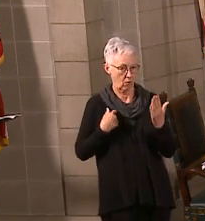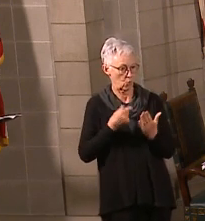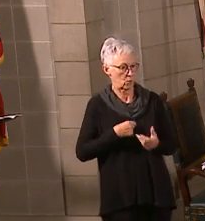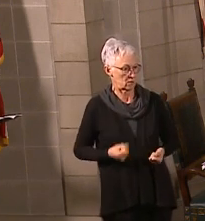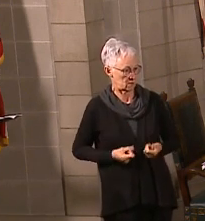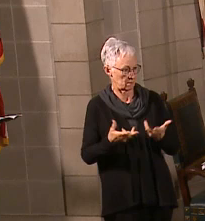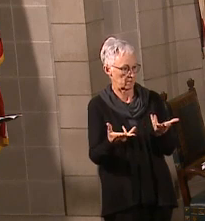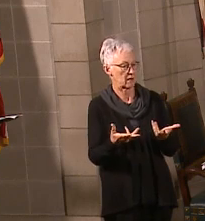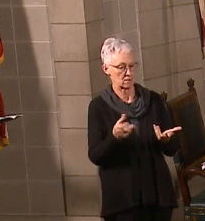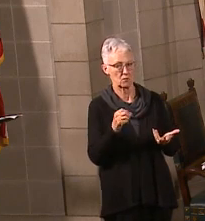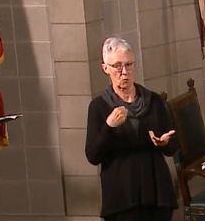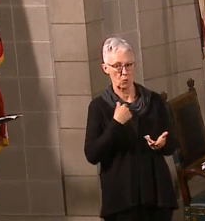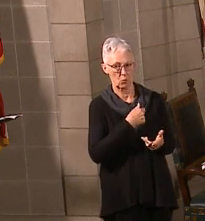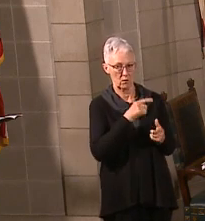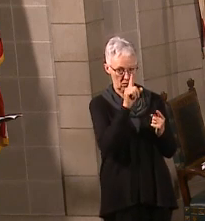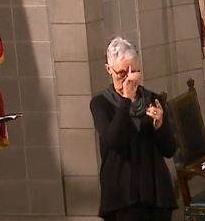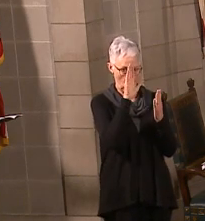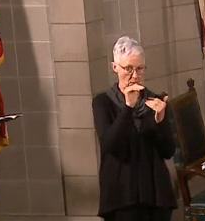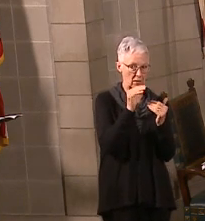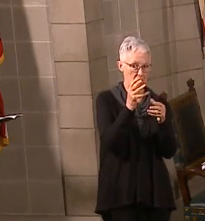the spread of virus here in our state.